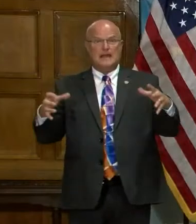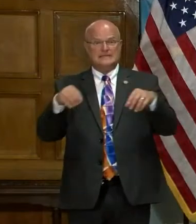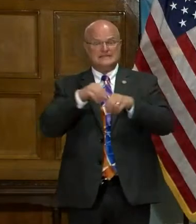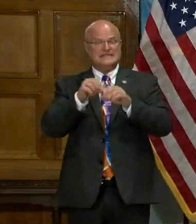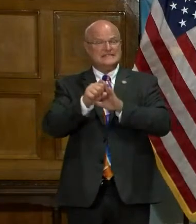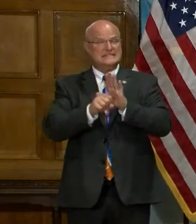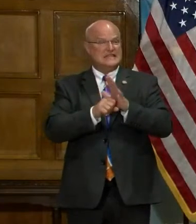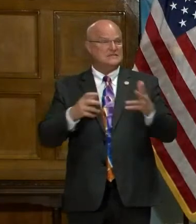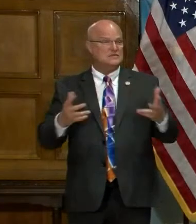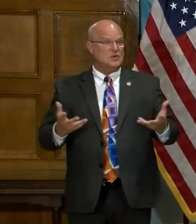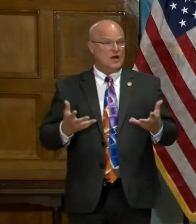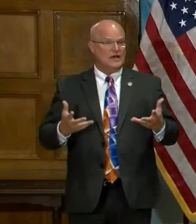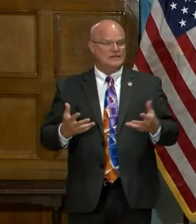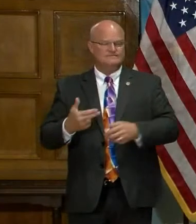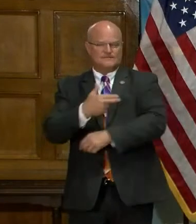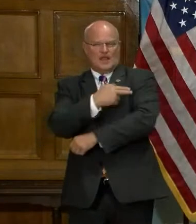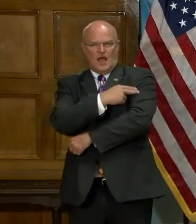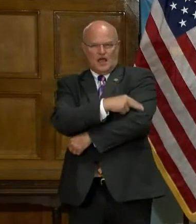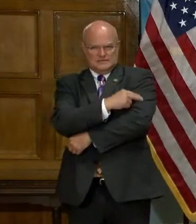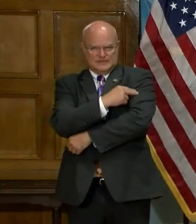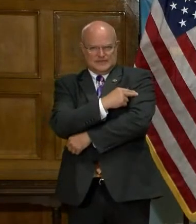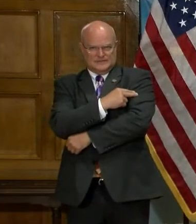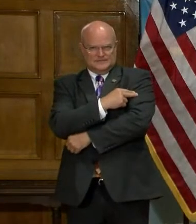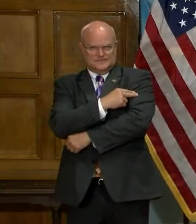in the state is our hospitals.